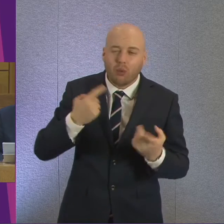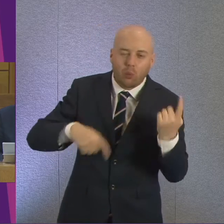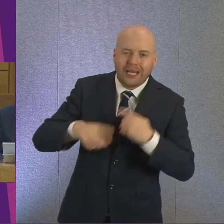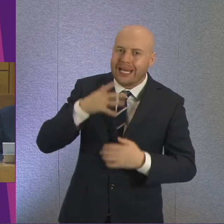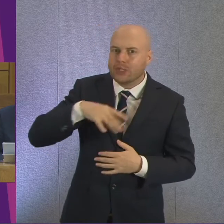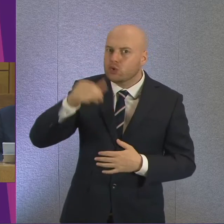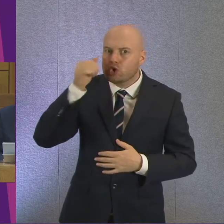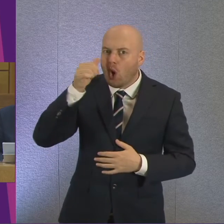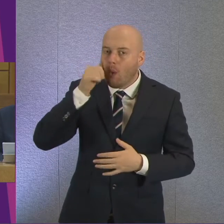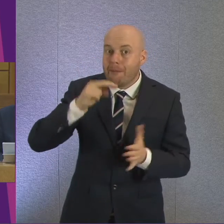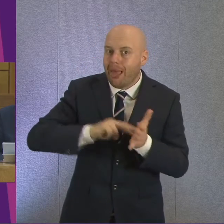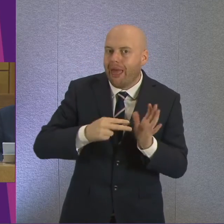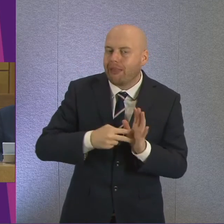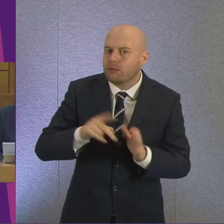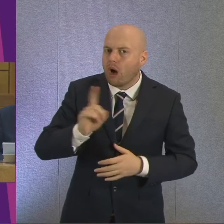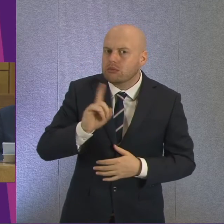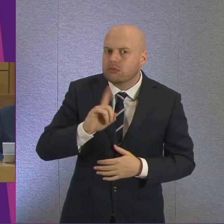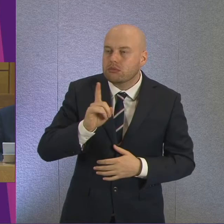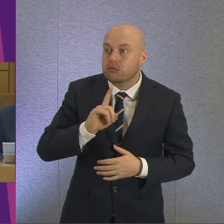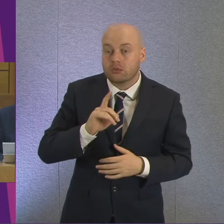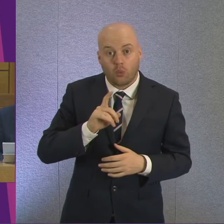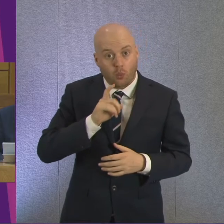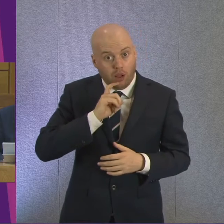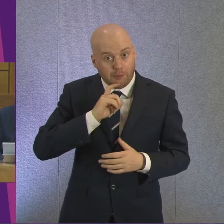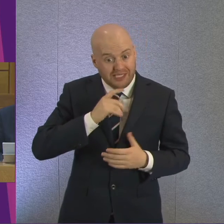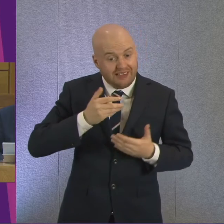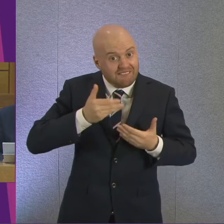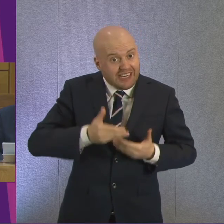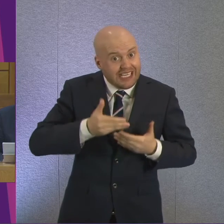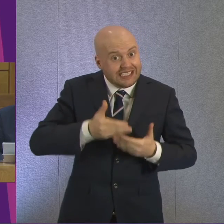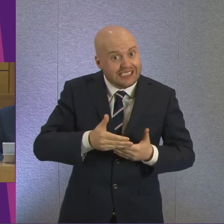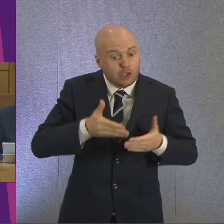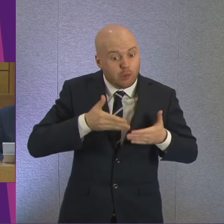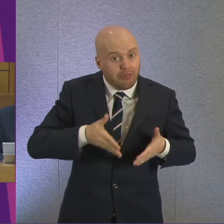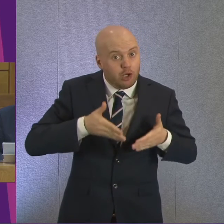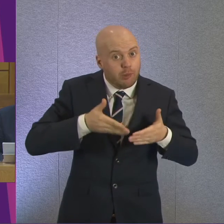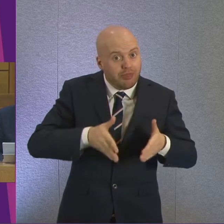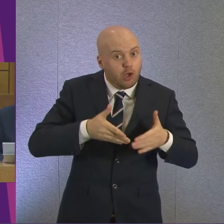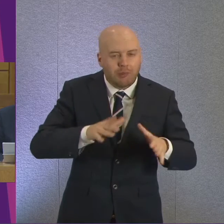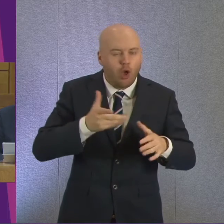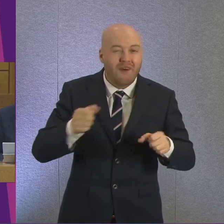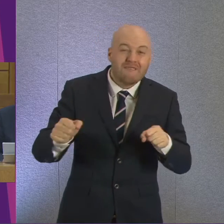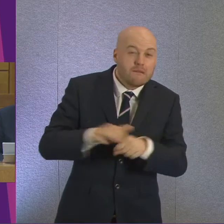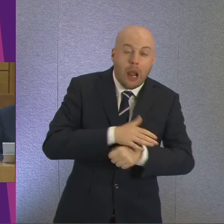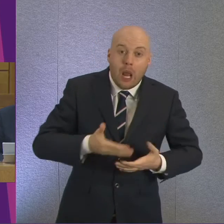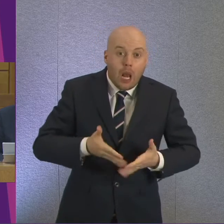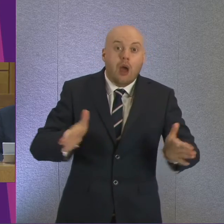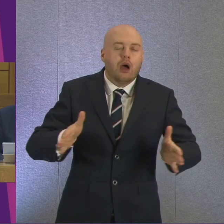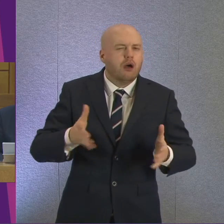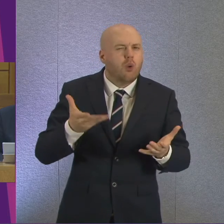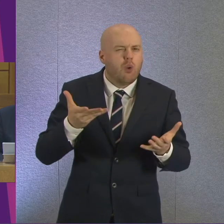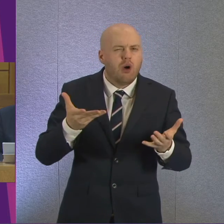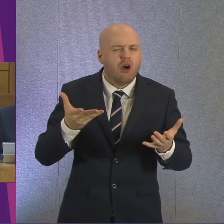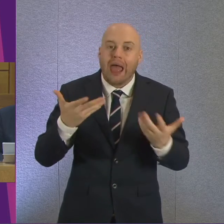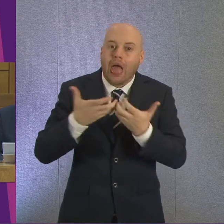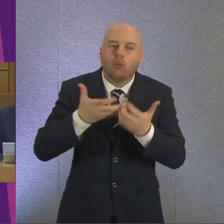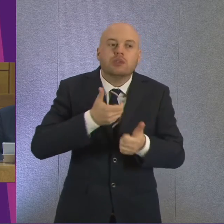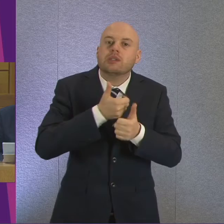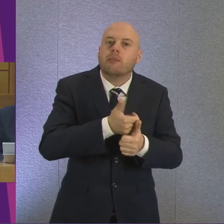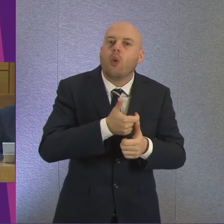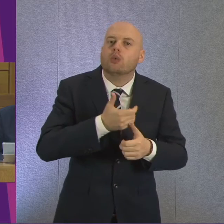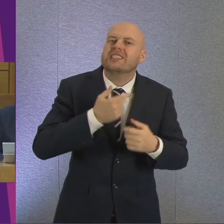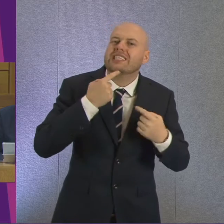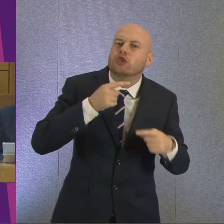reopening, how we phase that reopening, how we can ensure the safety of pupils, teachers and support staff, and how we